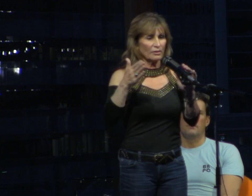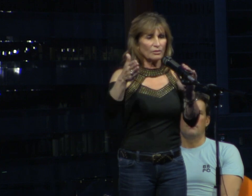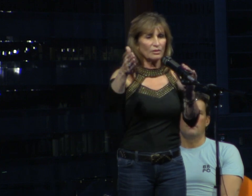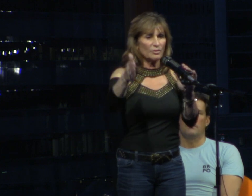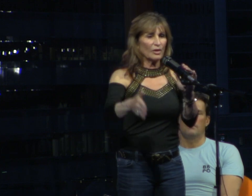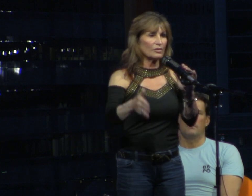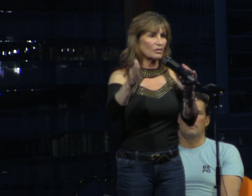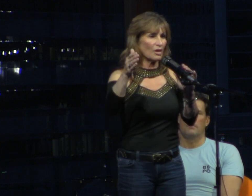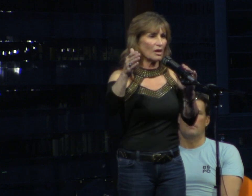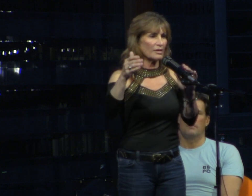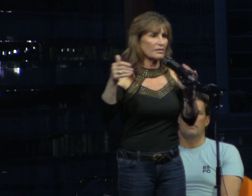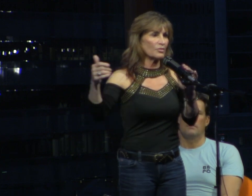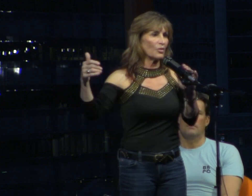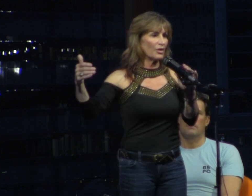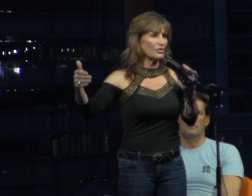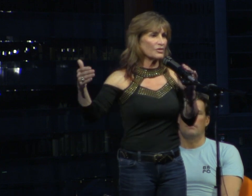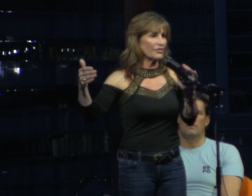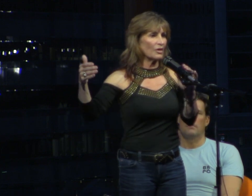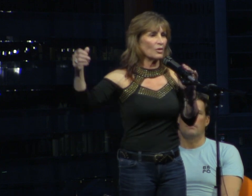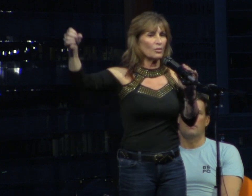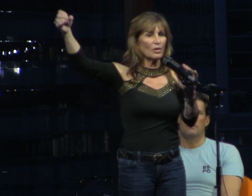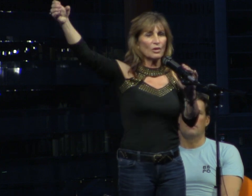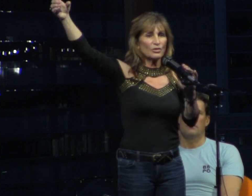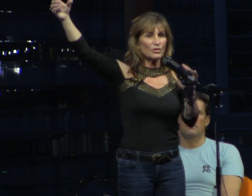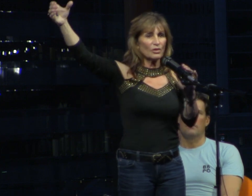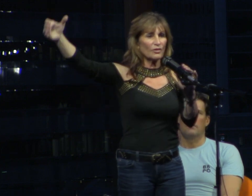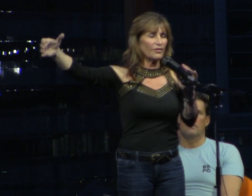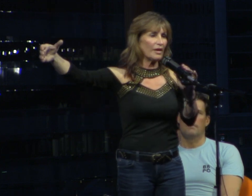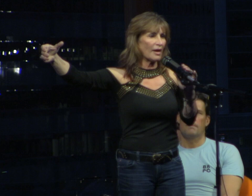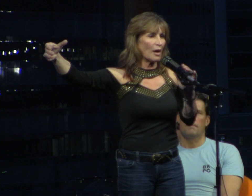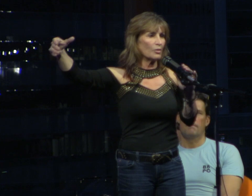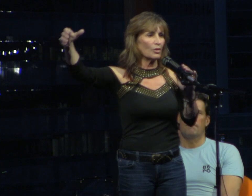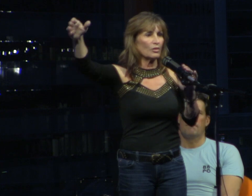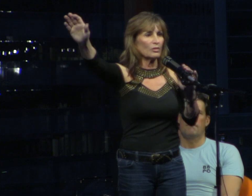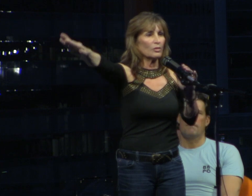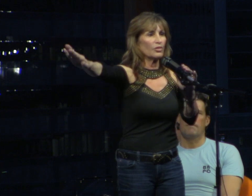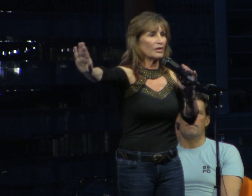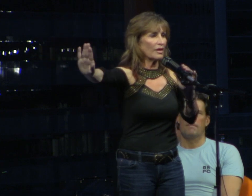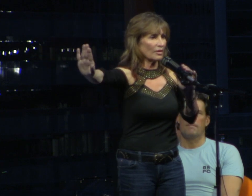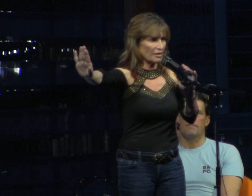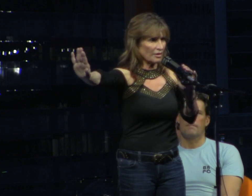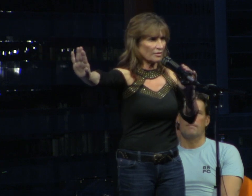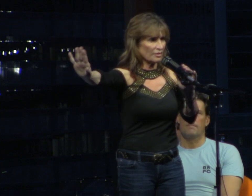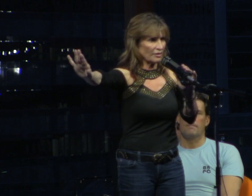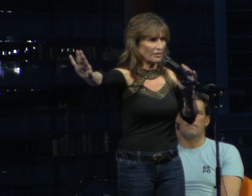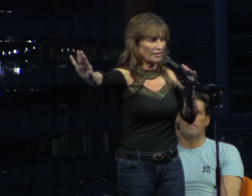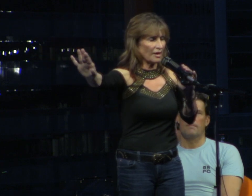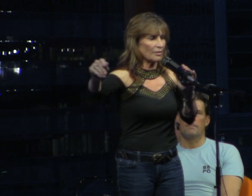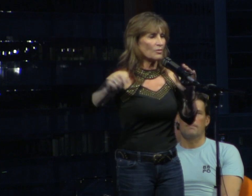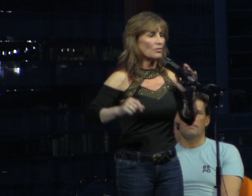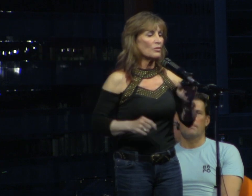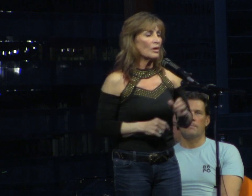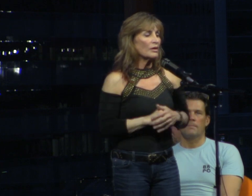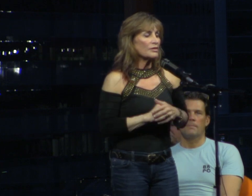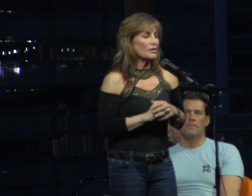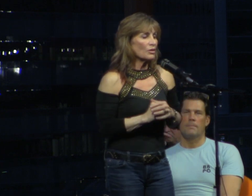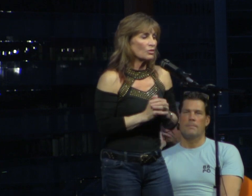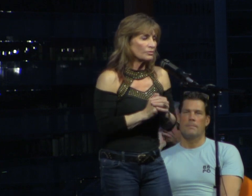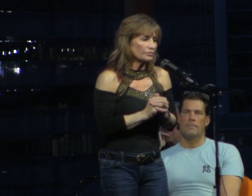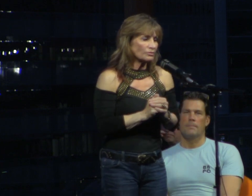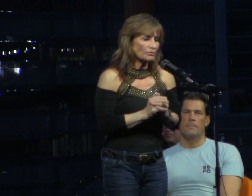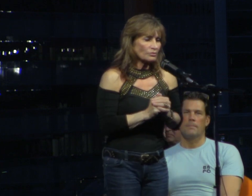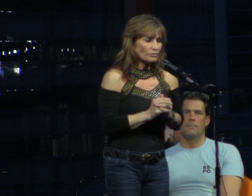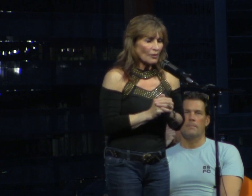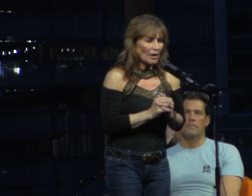I literally built a cross, put pictures of him, drilled a fake apple, and put it out there. Leave it at that.